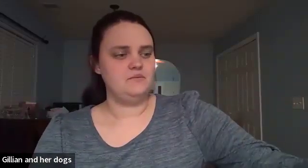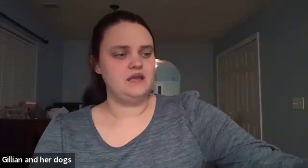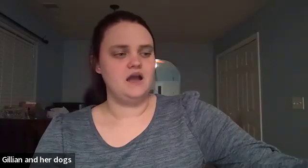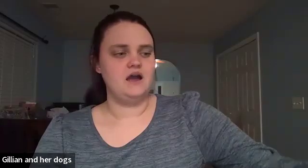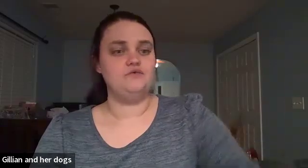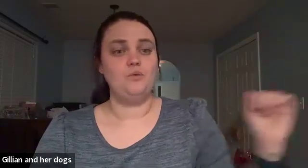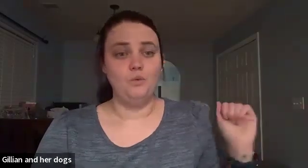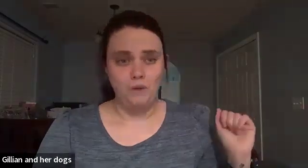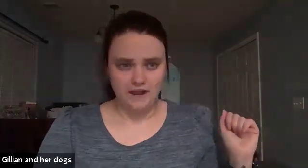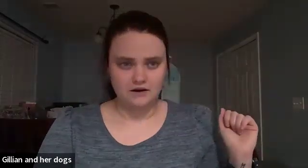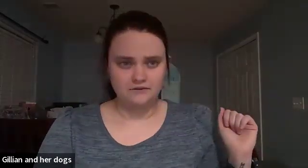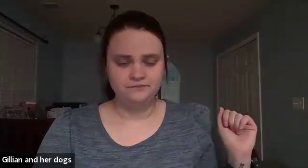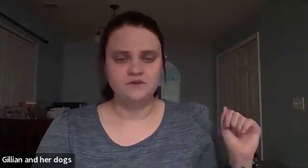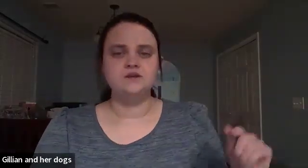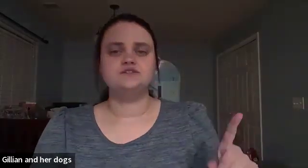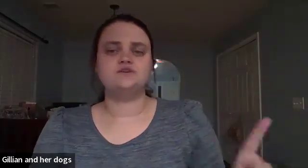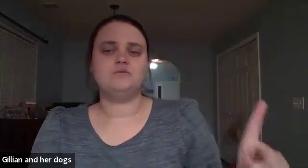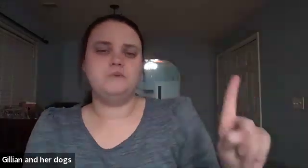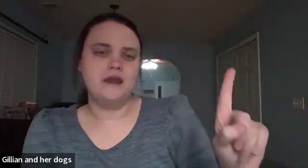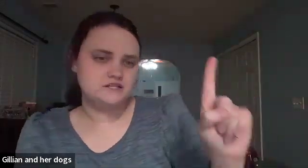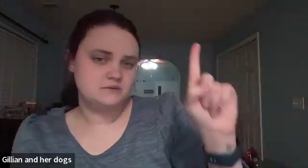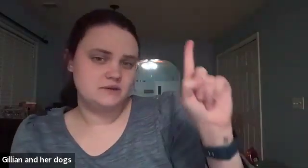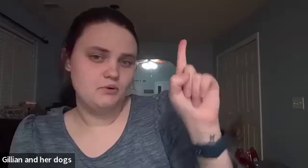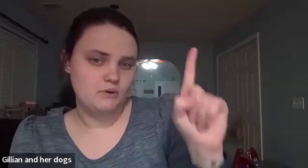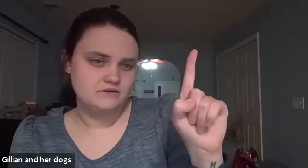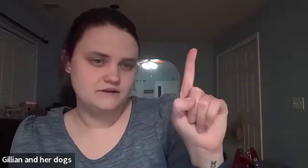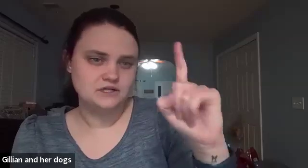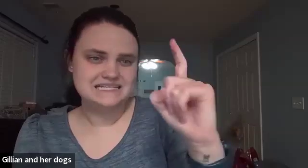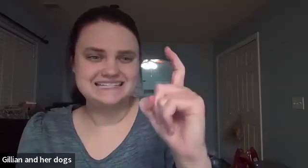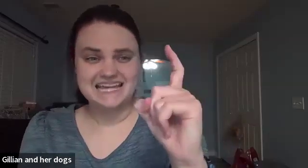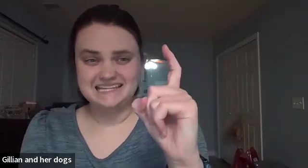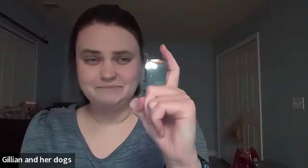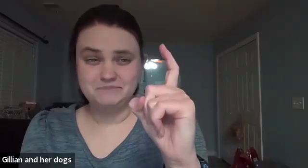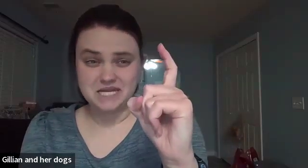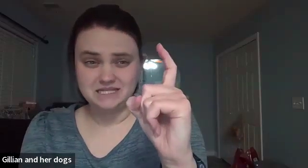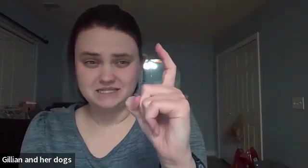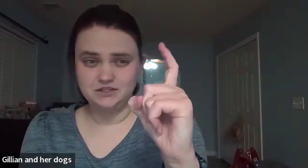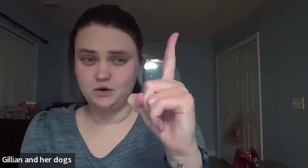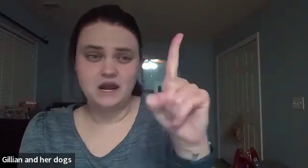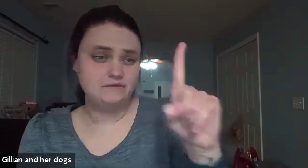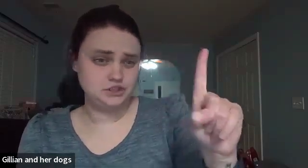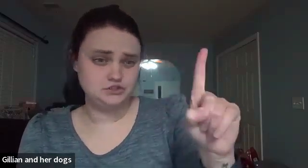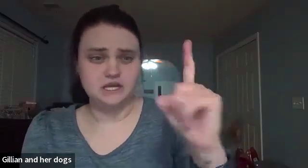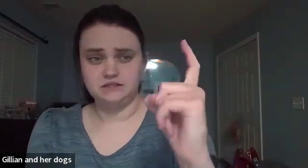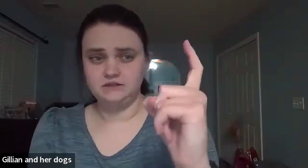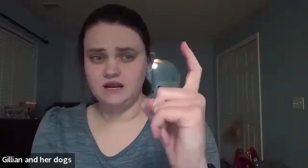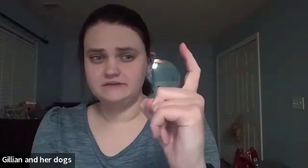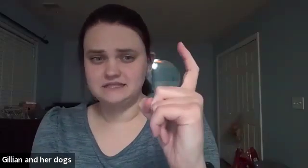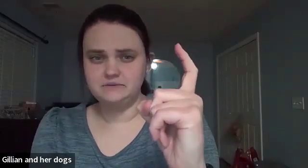Then we have where. So where is going to be a pointer finger slightly bent. You don't want to have it straight. You want to have it slightly